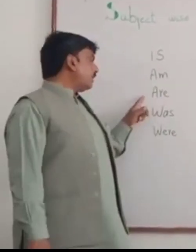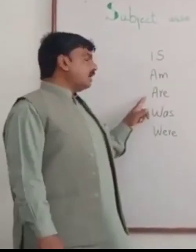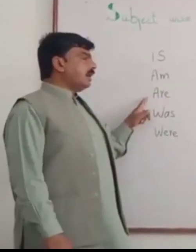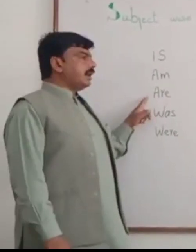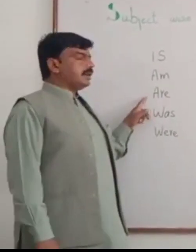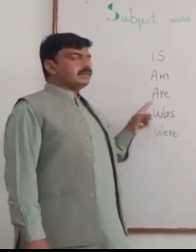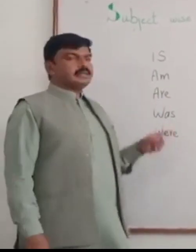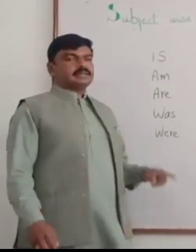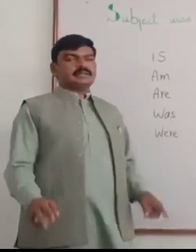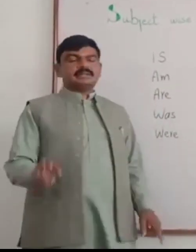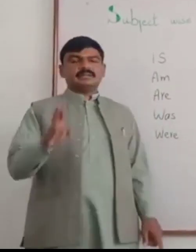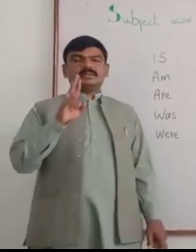are